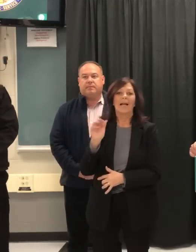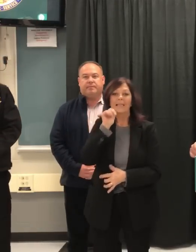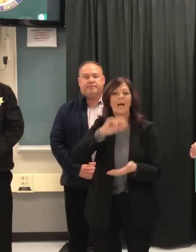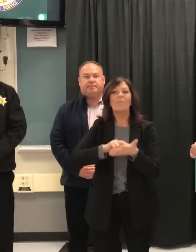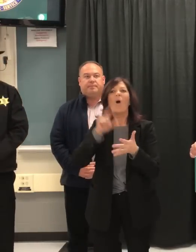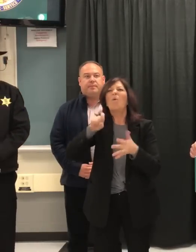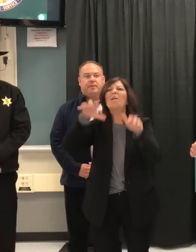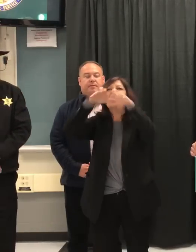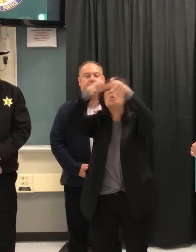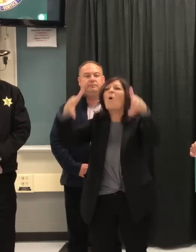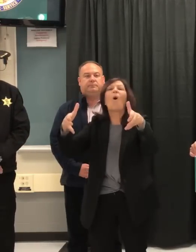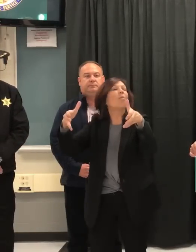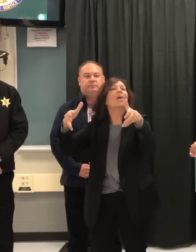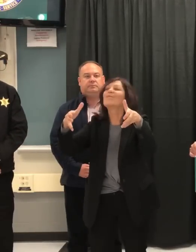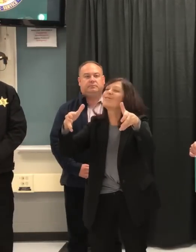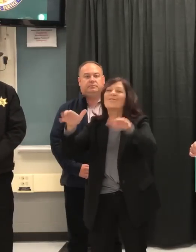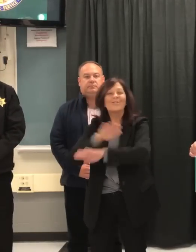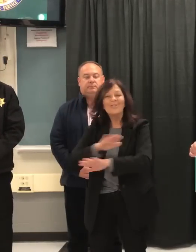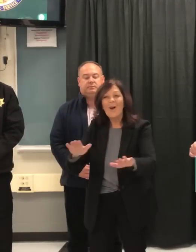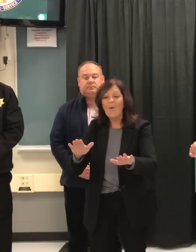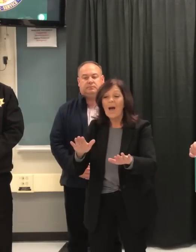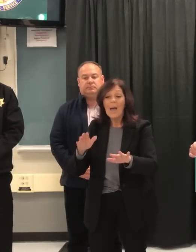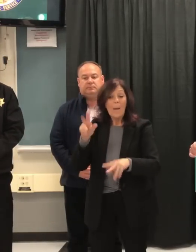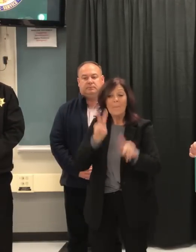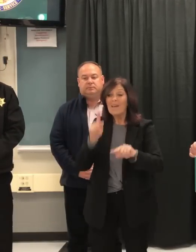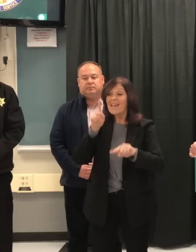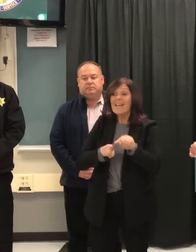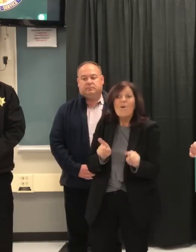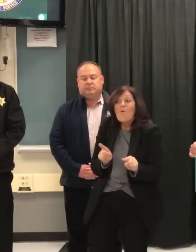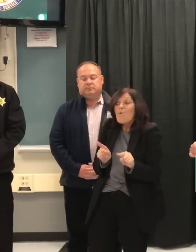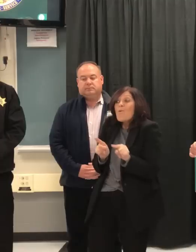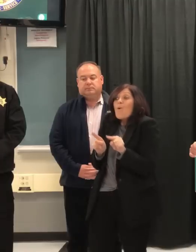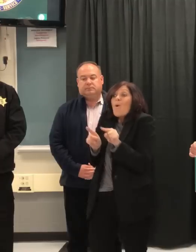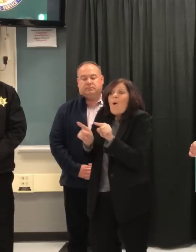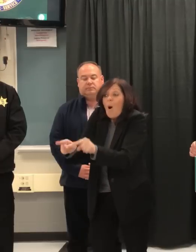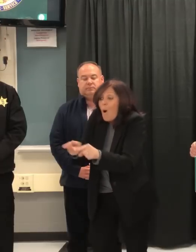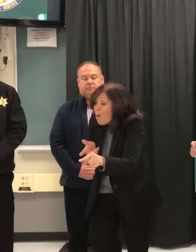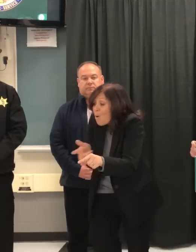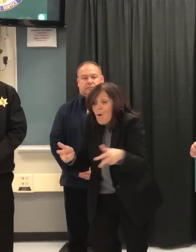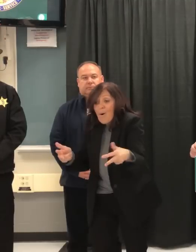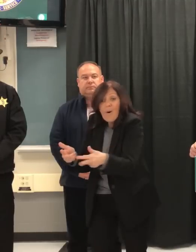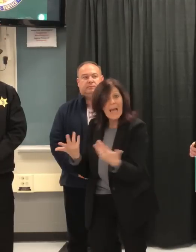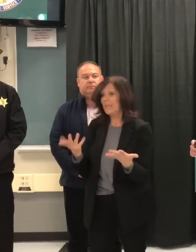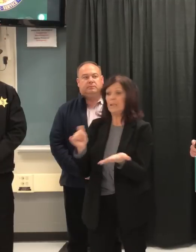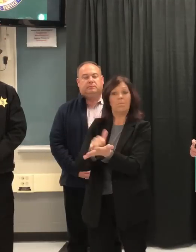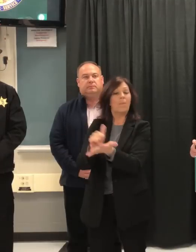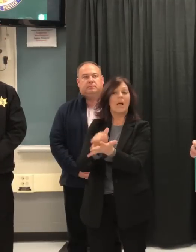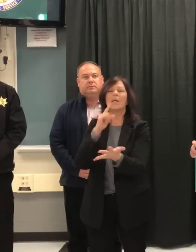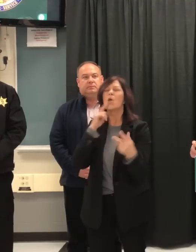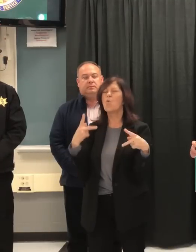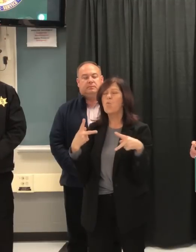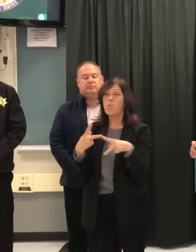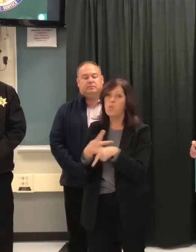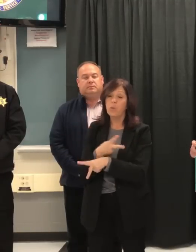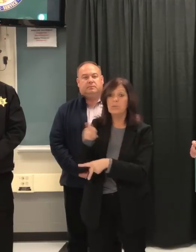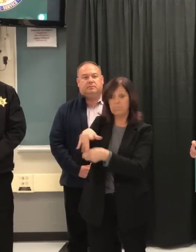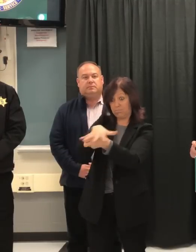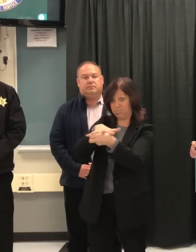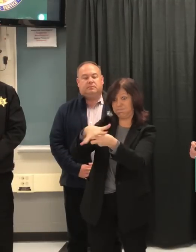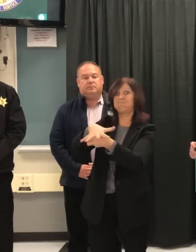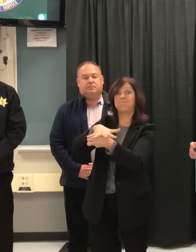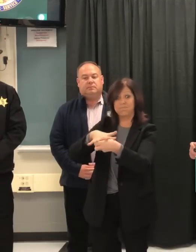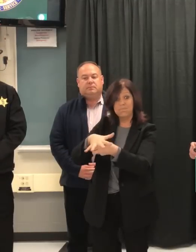This is about not even being able to ensure that the roads are passable around the stadium facility. It really is some of the worst conditions are in